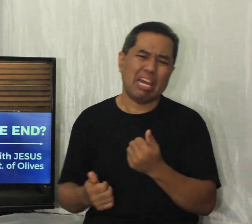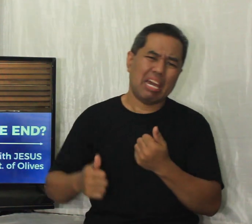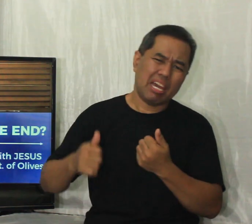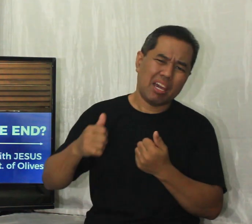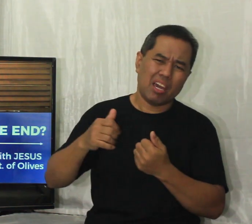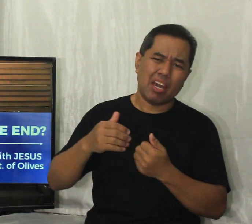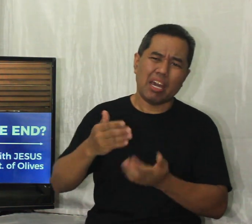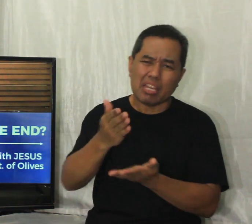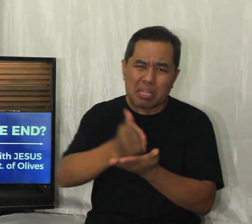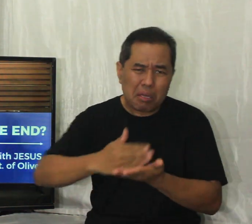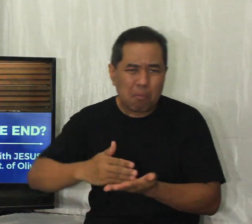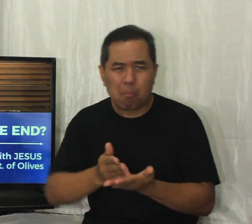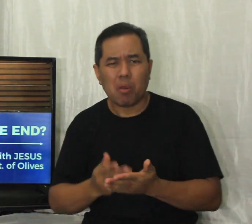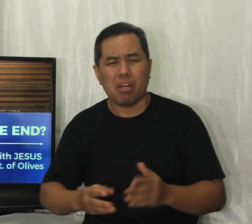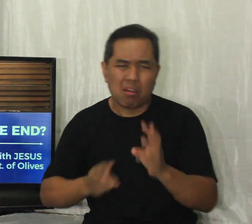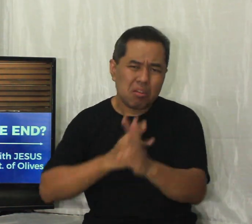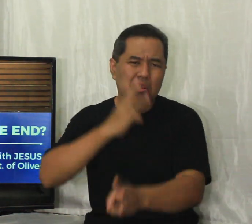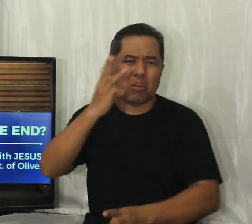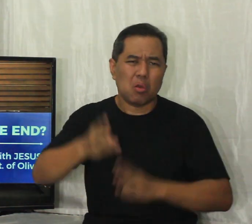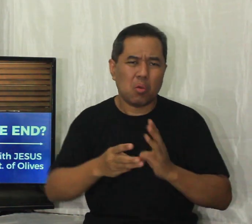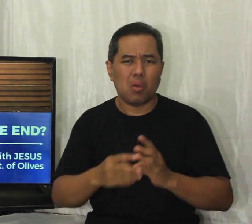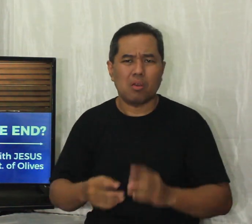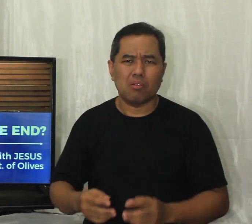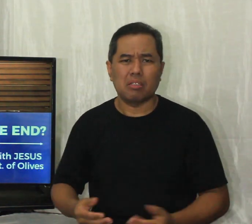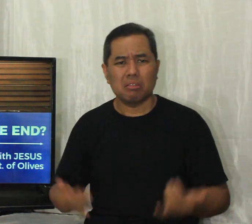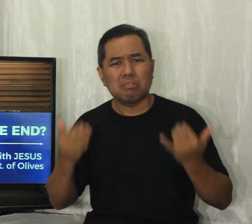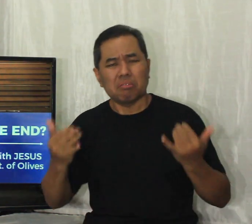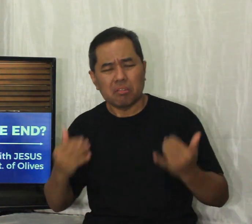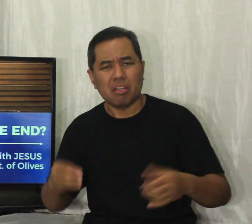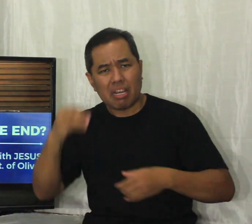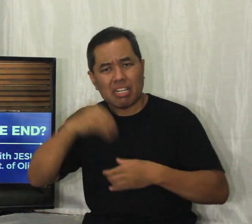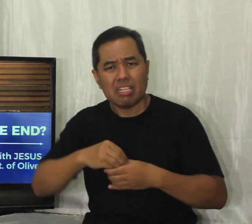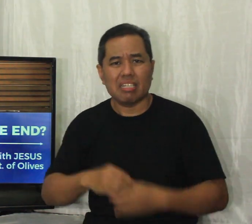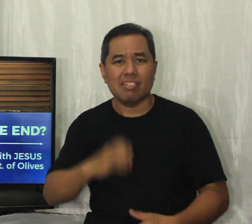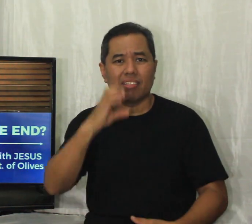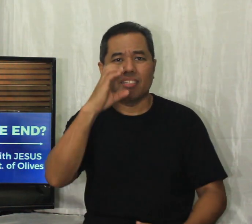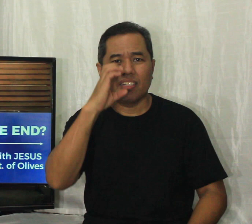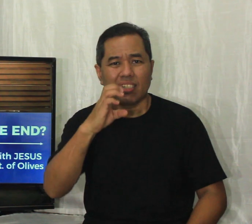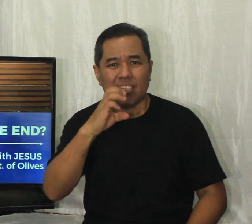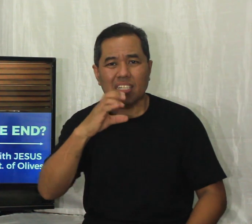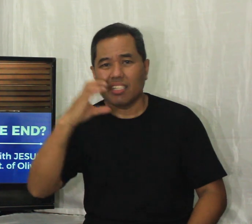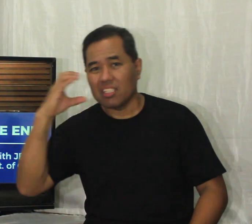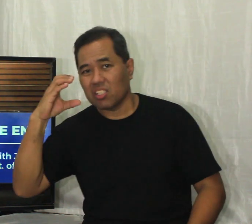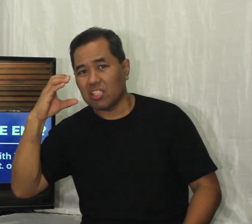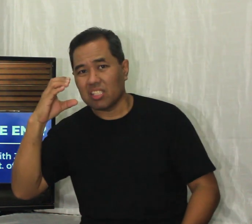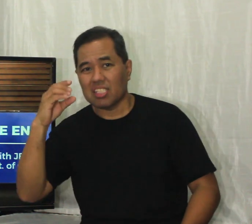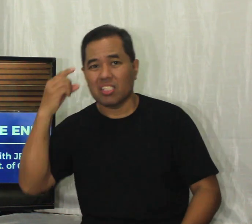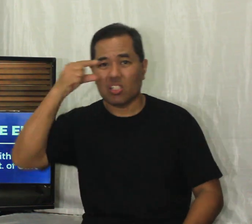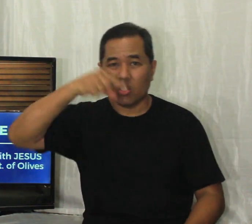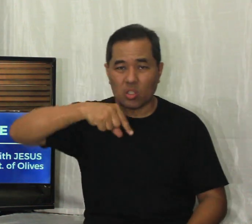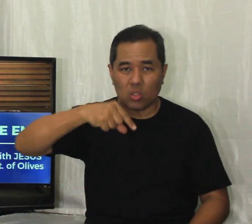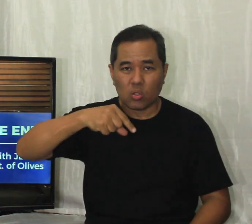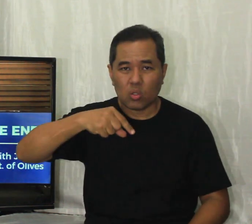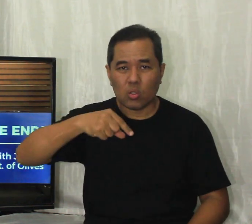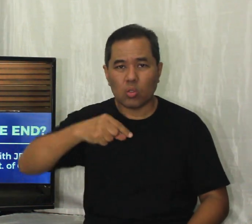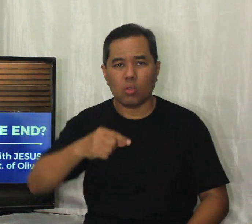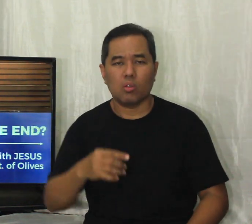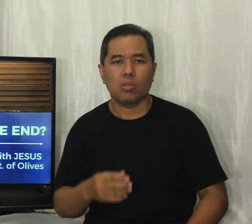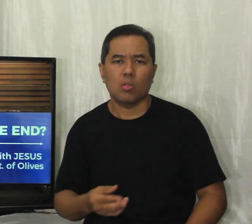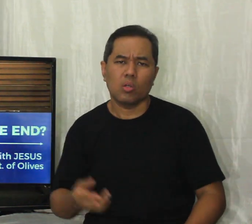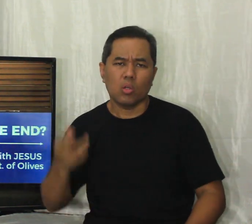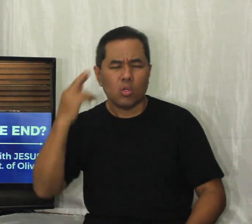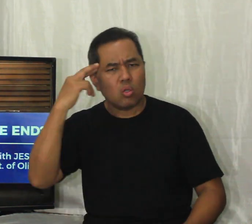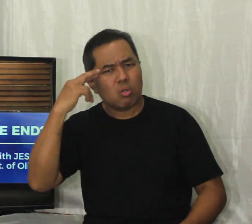Enhanced Community Quarantine. Man, I forgot already. It's nearly 2 months. Enhanced Community Quarantine, but it's like a lockdown. If you remember